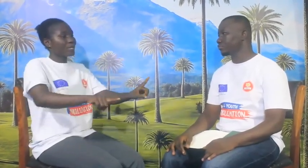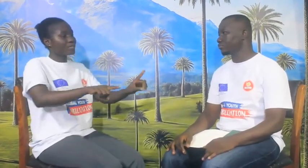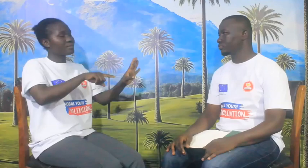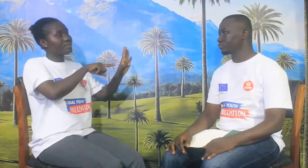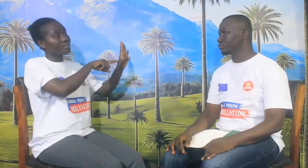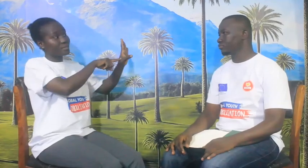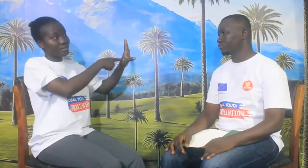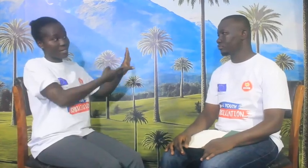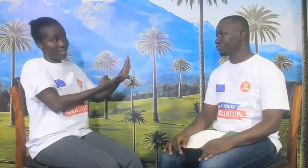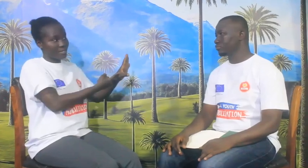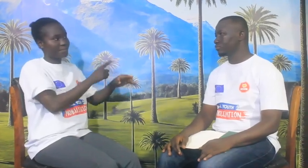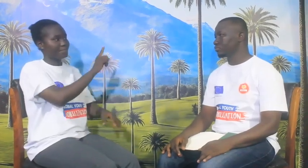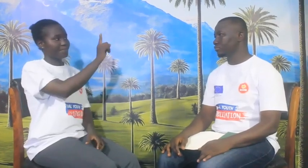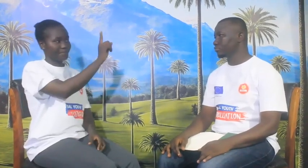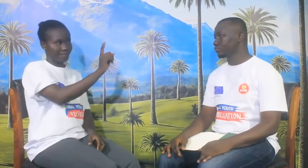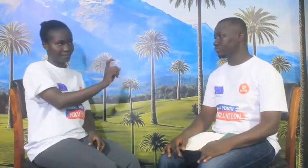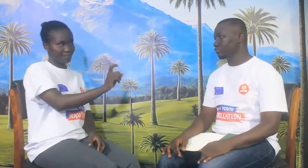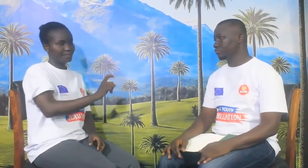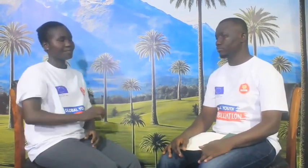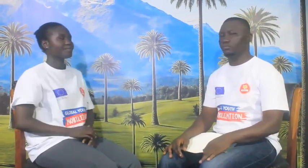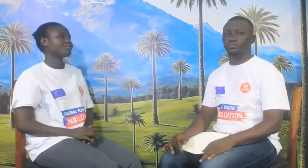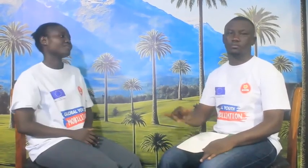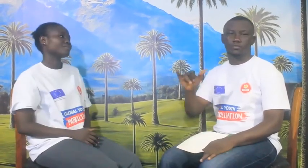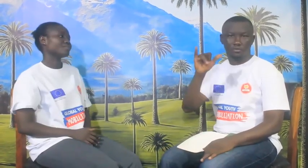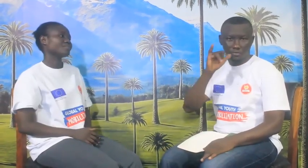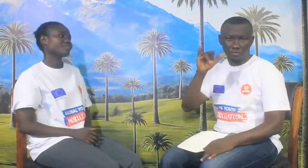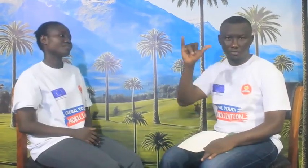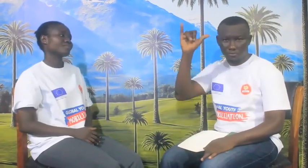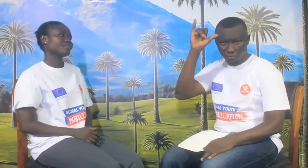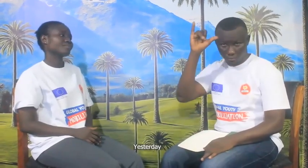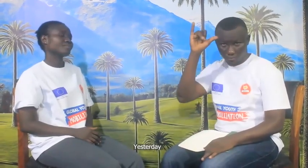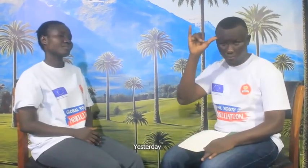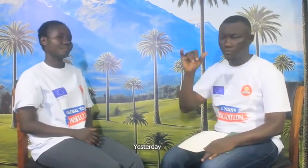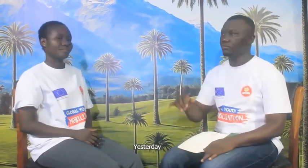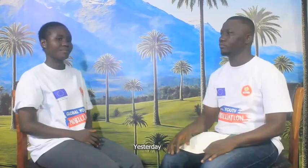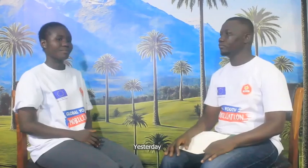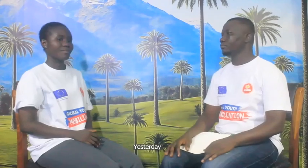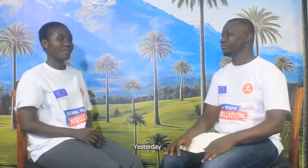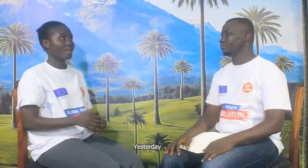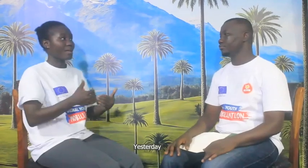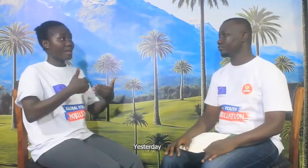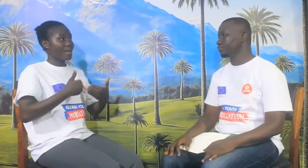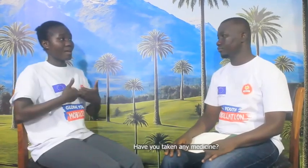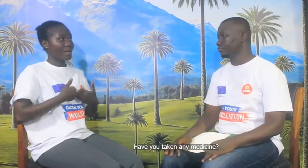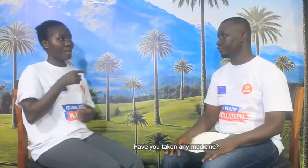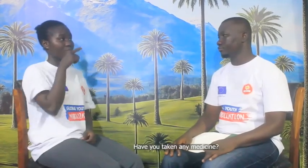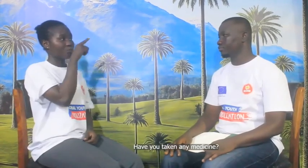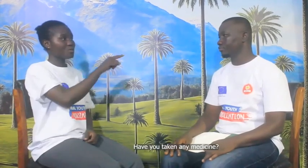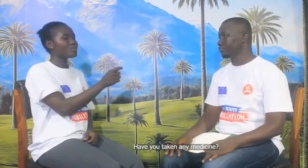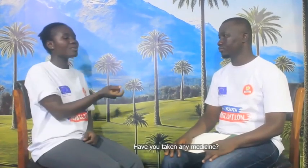He or she responds, yesterday. Have you taken any